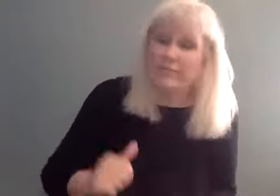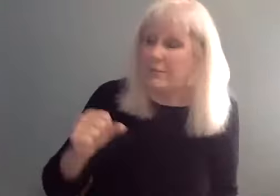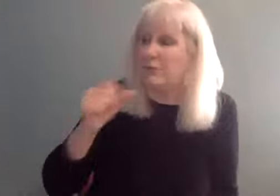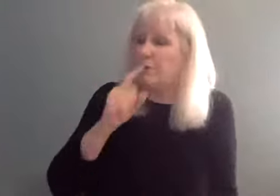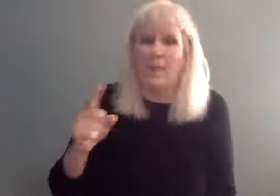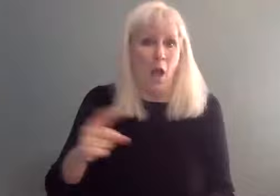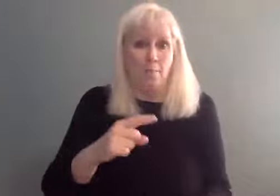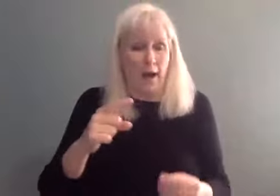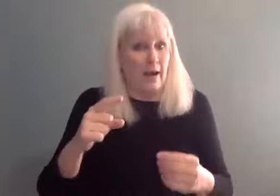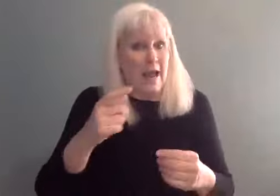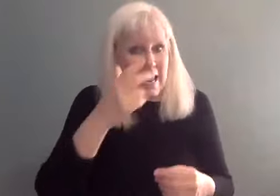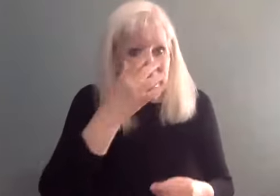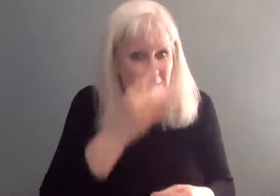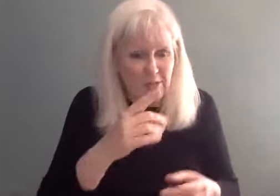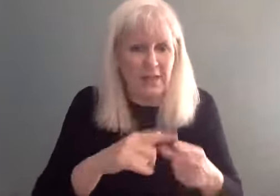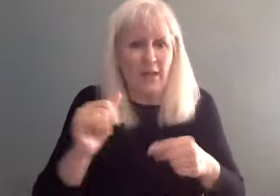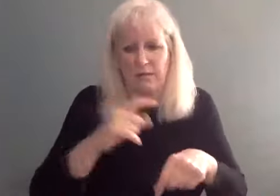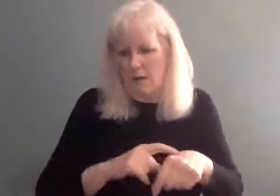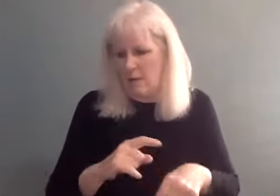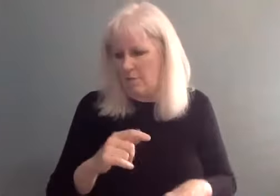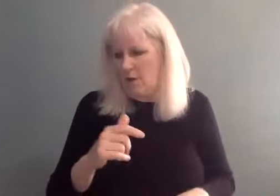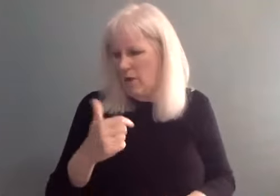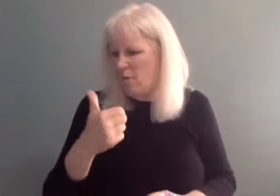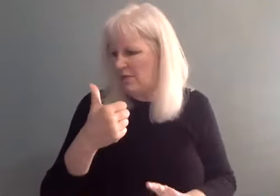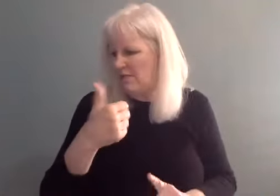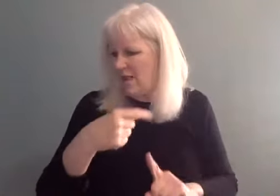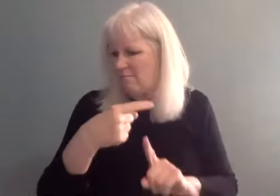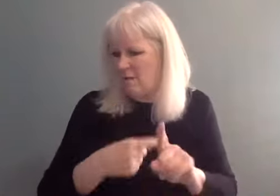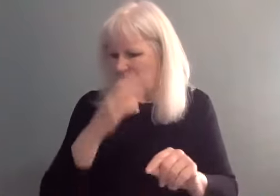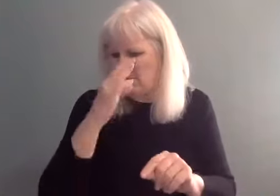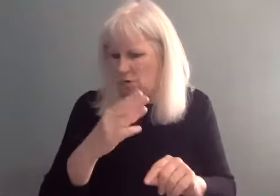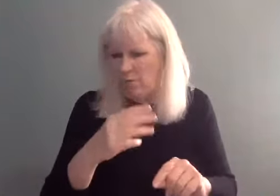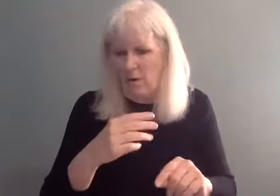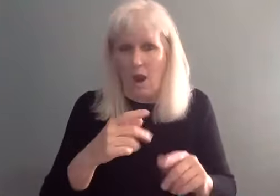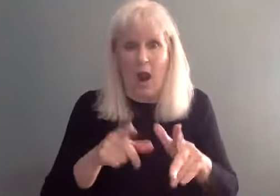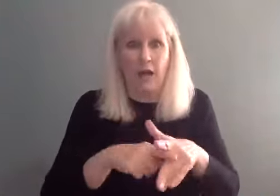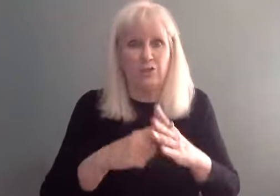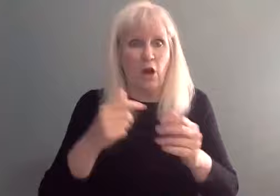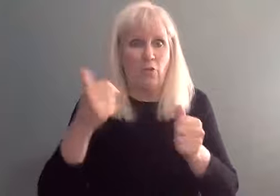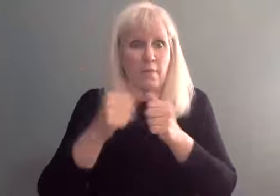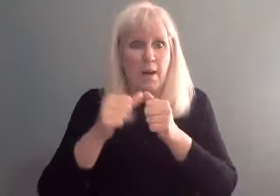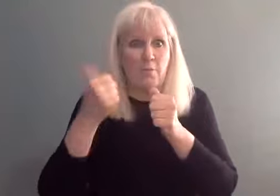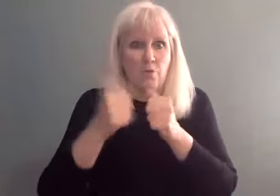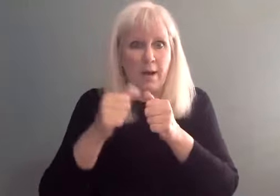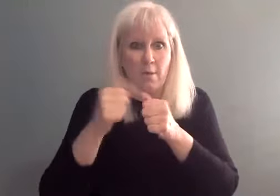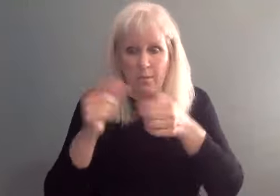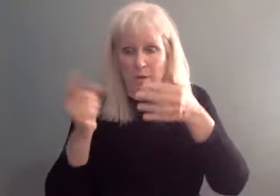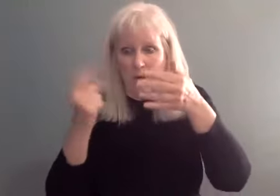started flooding back in at about 10 months of sobriety, and I couldn't stop writing. It was like everything just kind of clicked in with